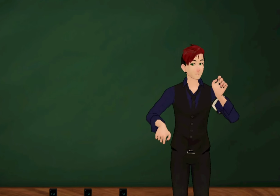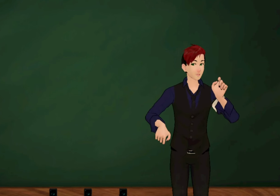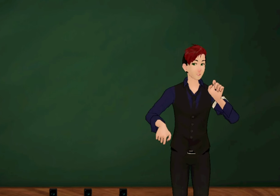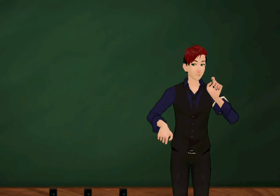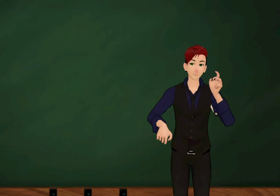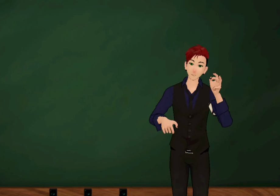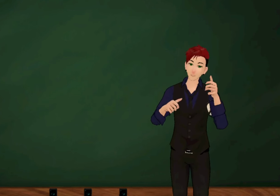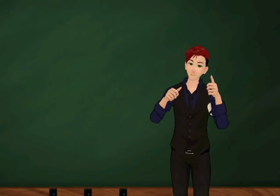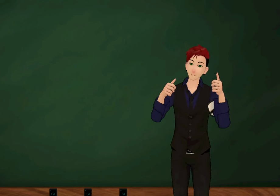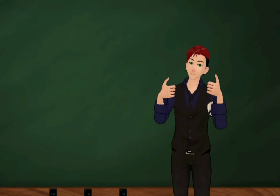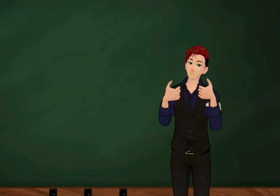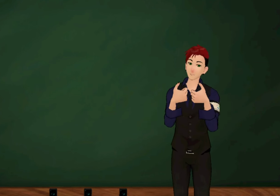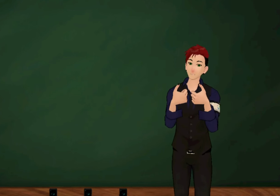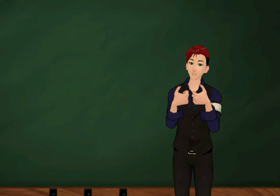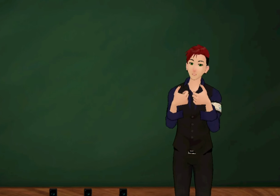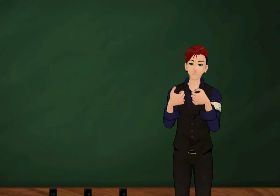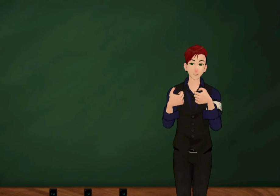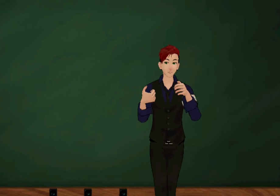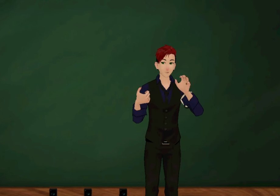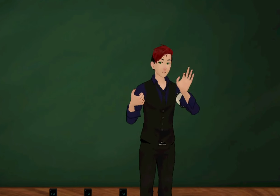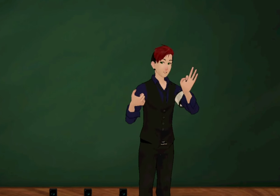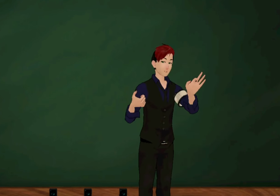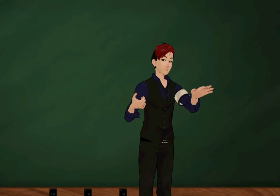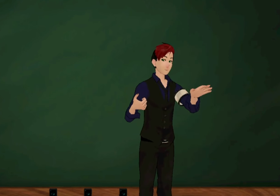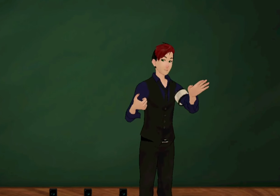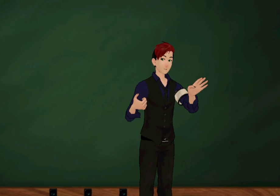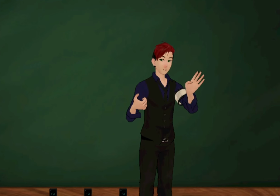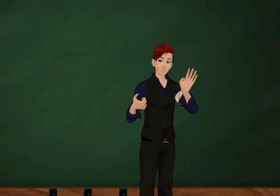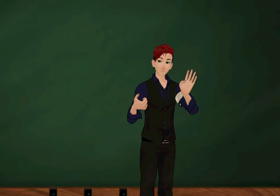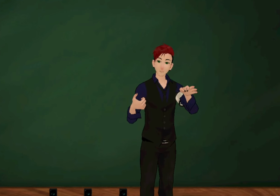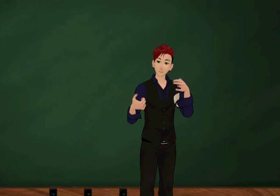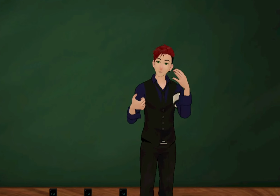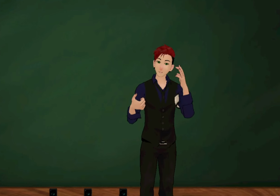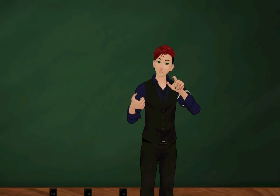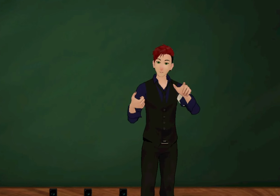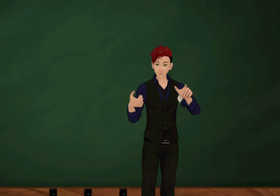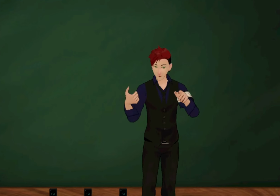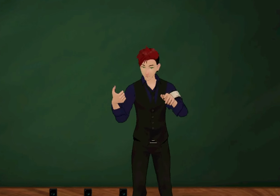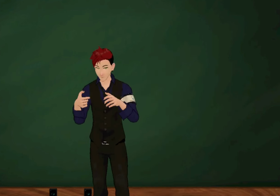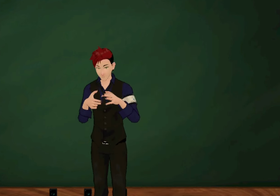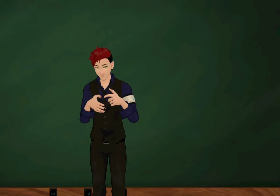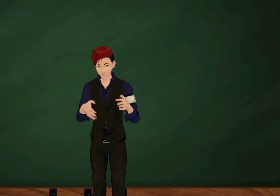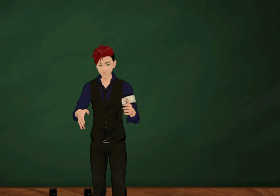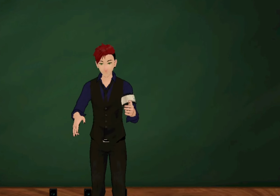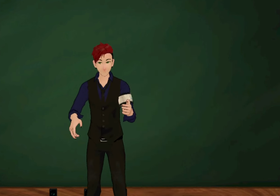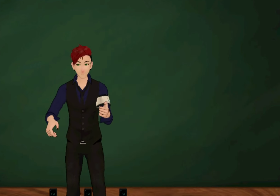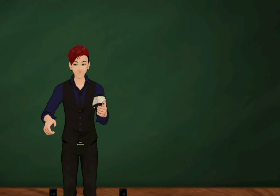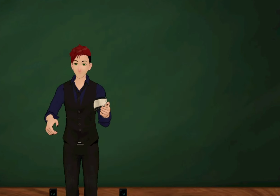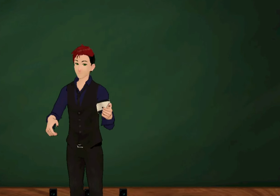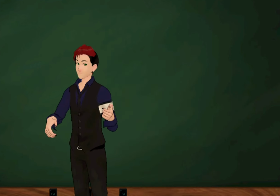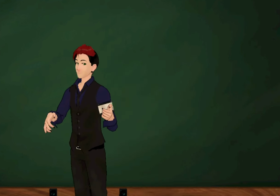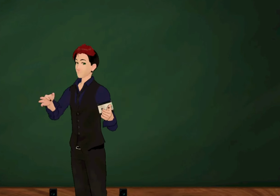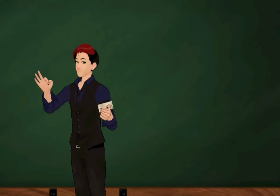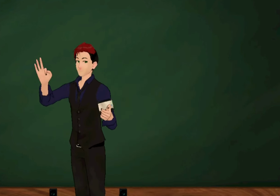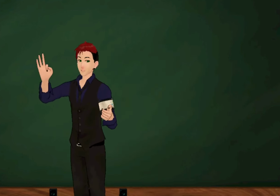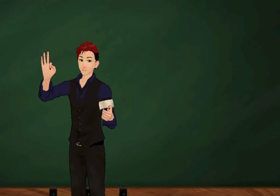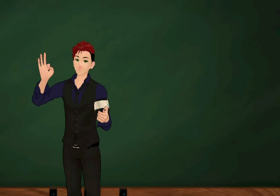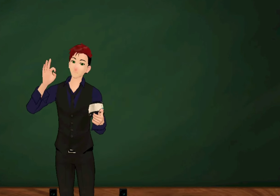kind of Oh, also God. again. Oh, This is the this is challenge cute. category. I threw a number Okay. in This there, is even though we're yeah, doing yeah. letters. Okay, it's you. So yeah. I was like this, and then I was